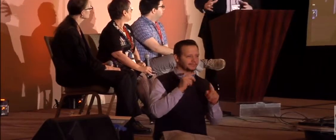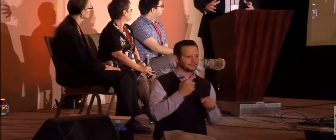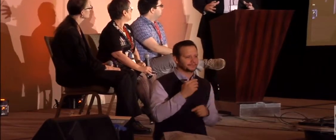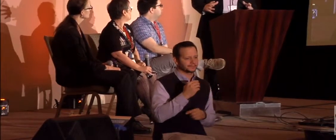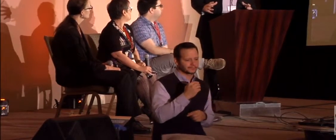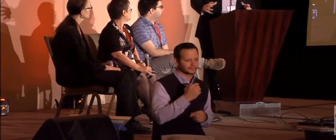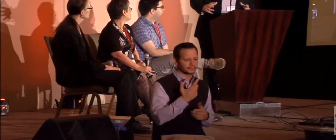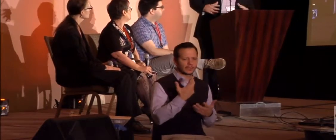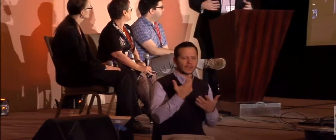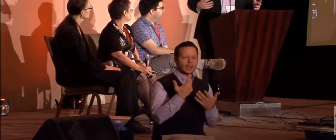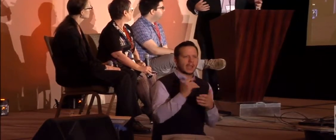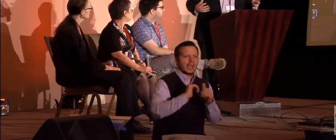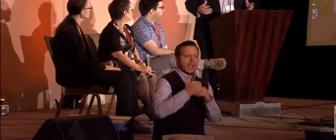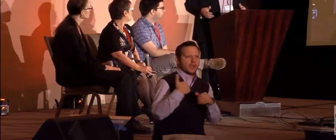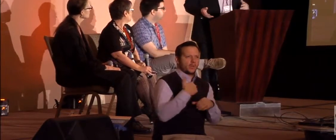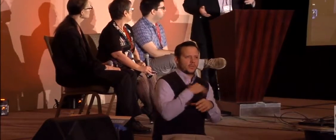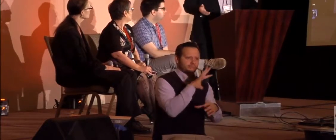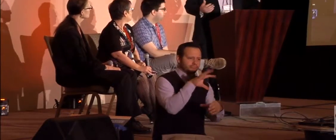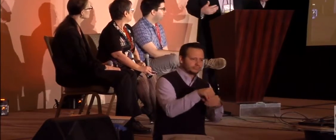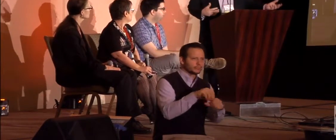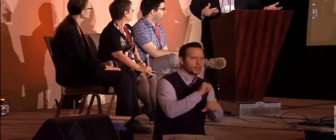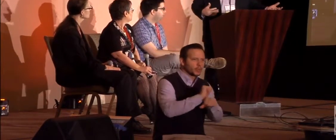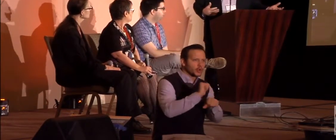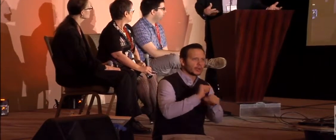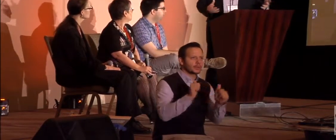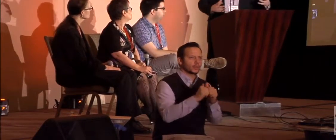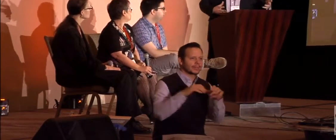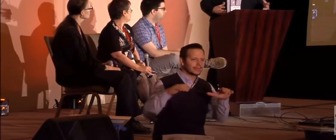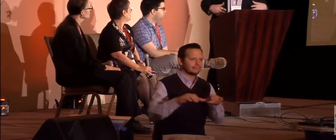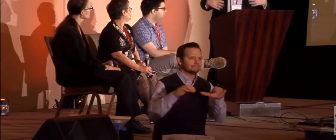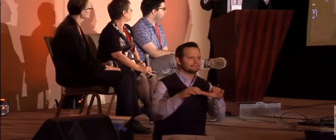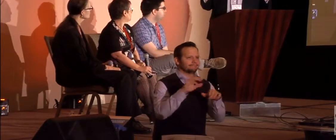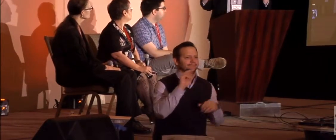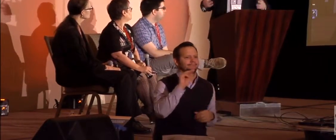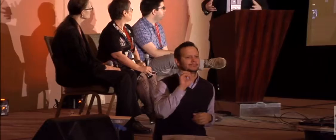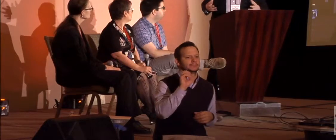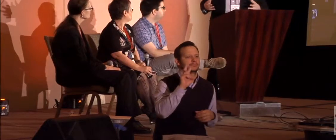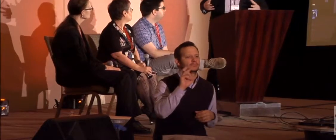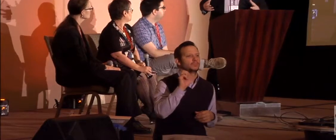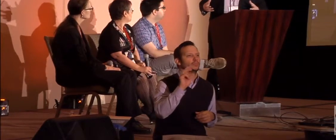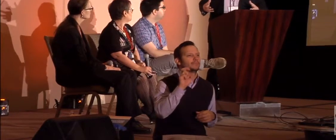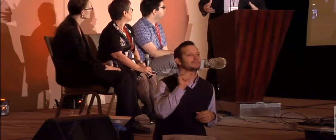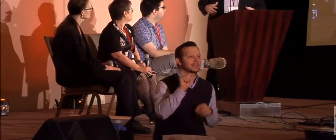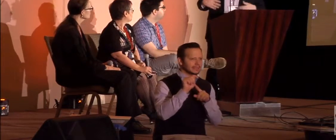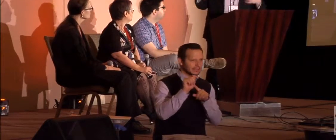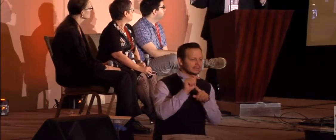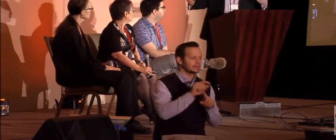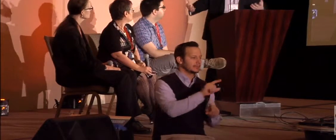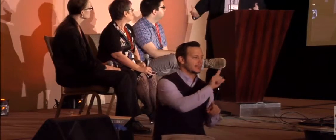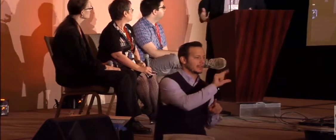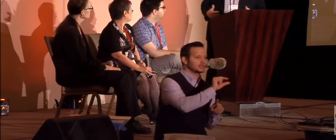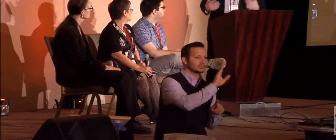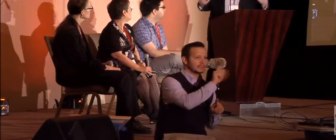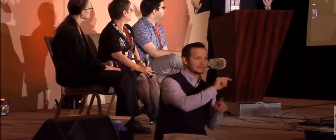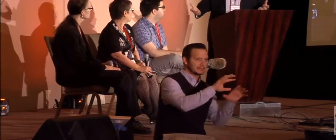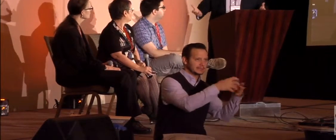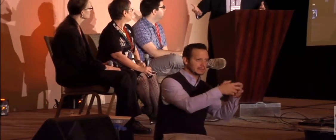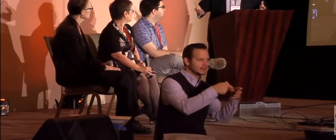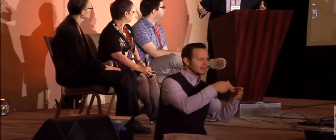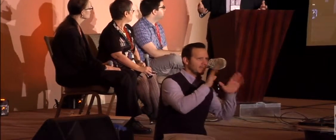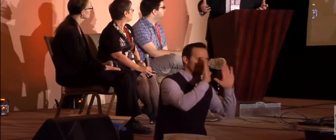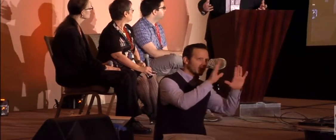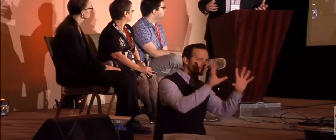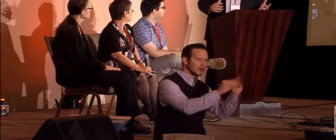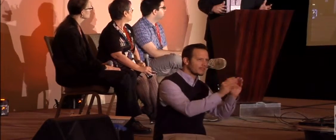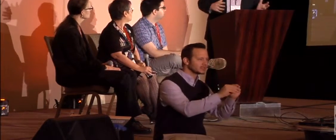the movements, if you want to call them that, working within the LGBT community, the set of organizations that exist, the great conferences, the great